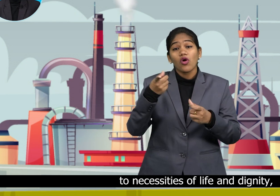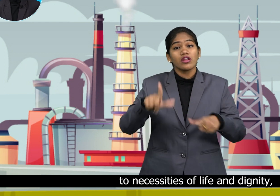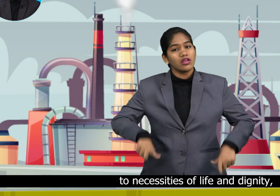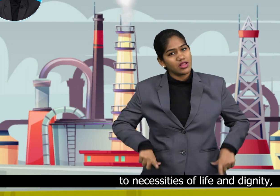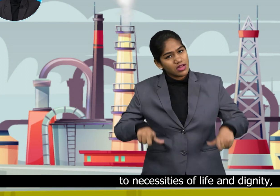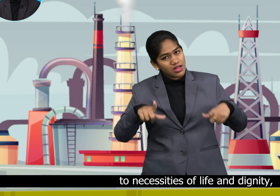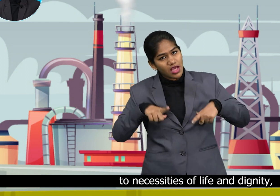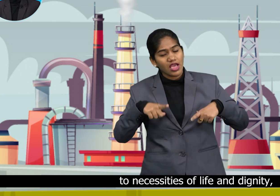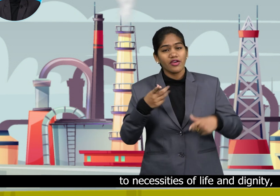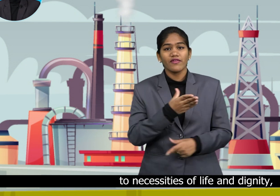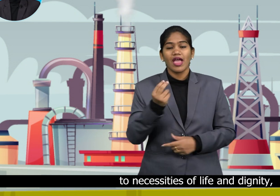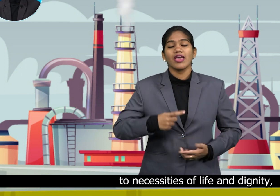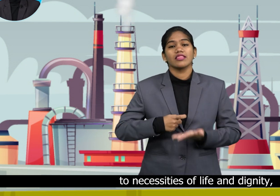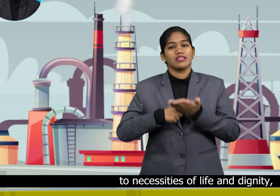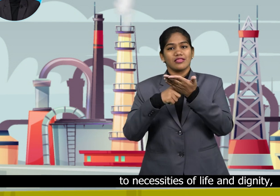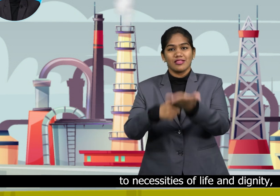life and dignity,